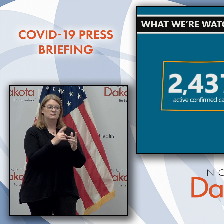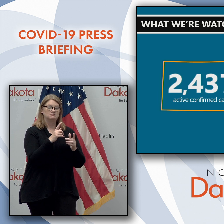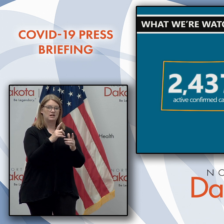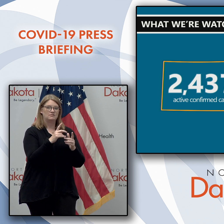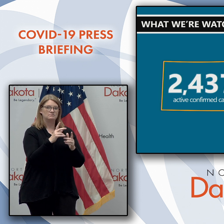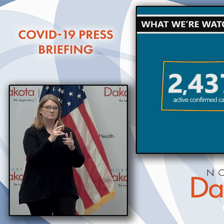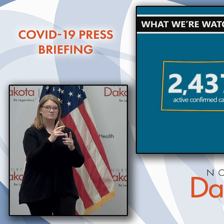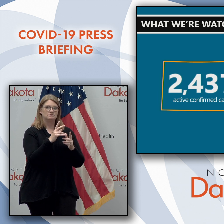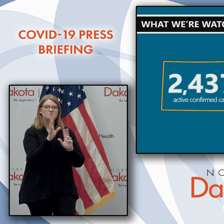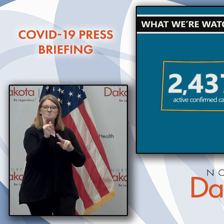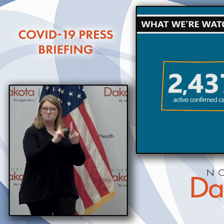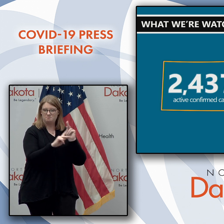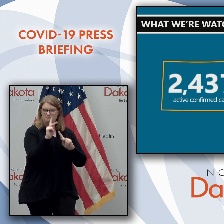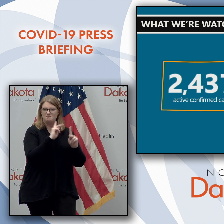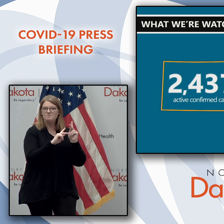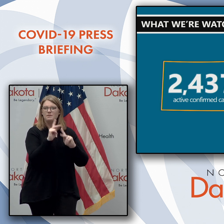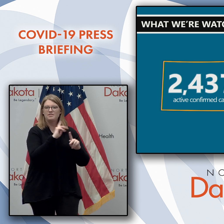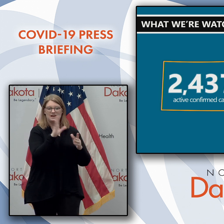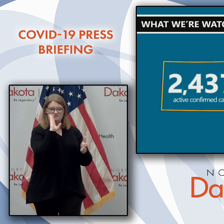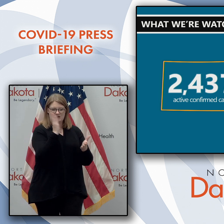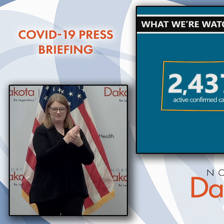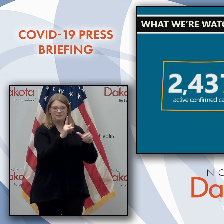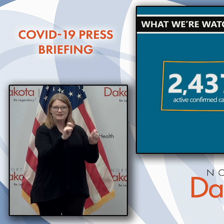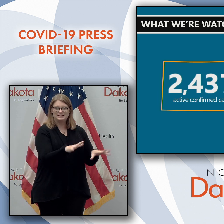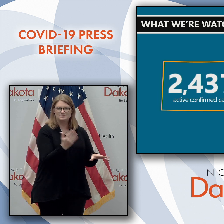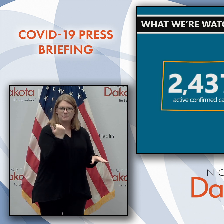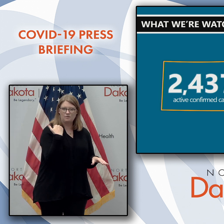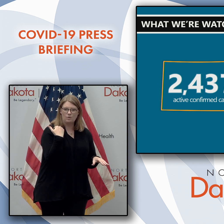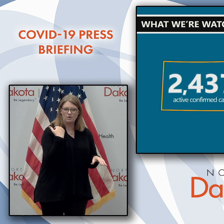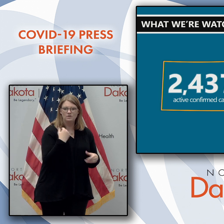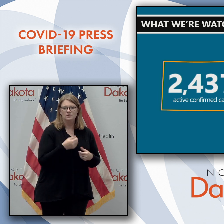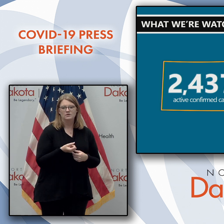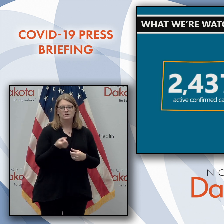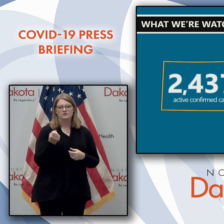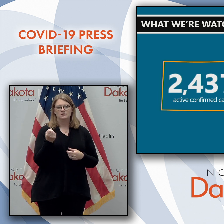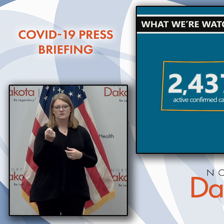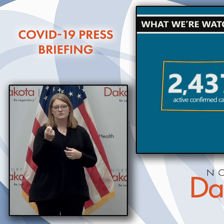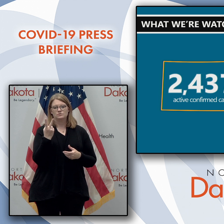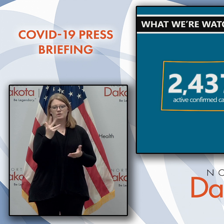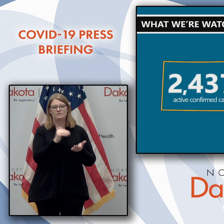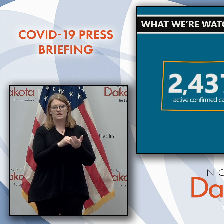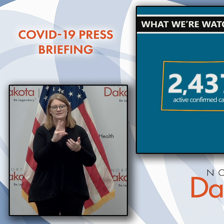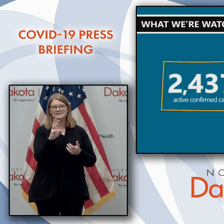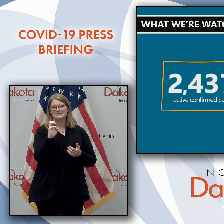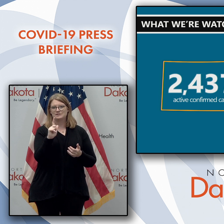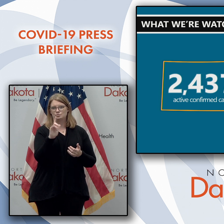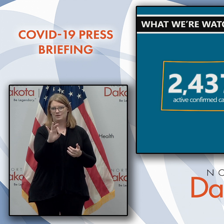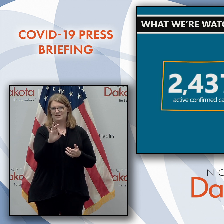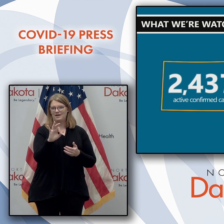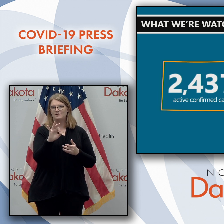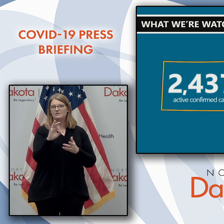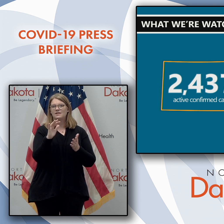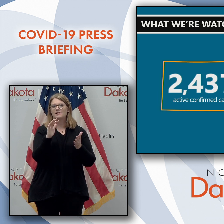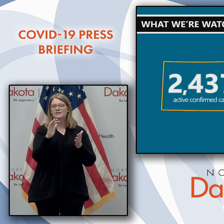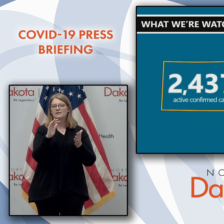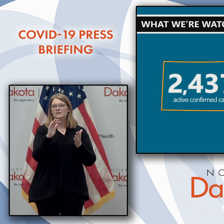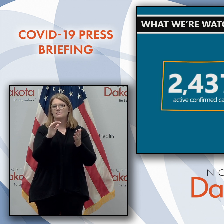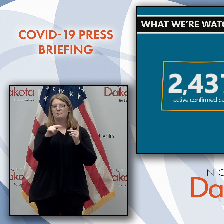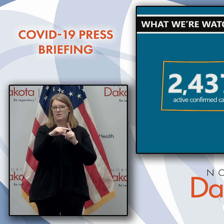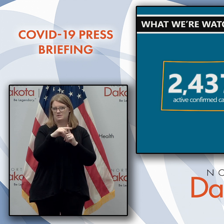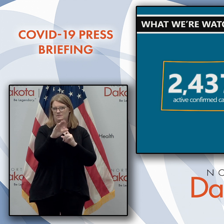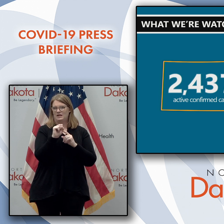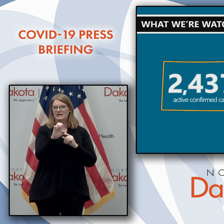Dakotans to result in those number of the 12,629 positive cases. So again, a fantastic